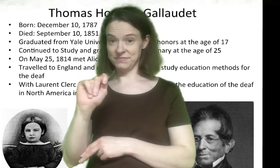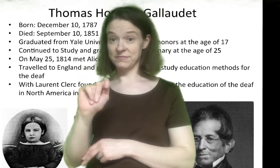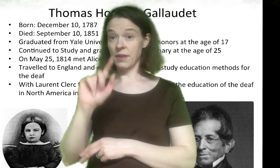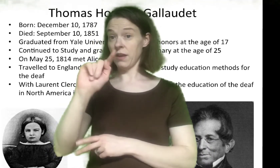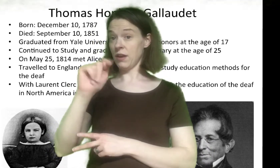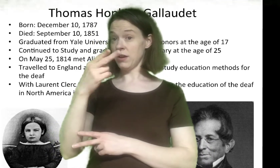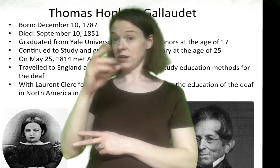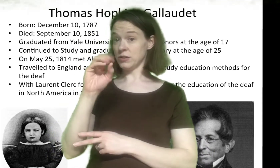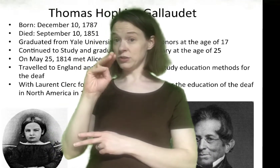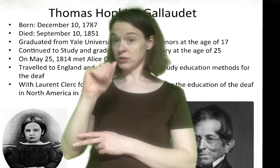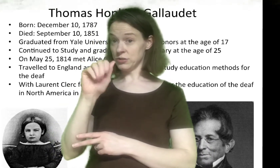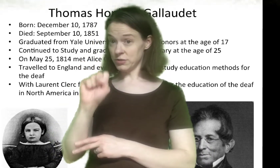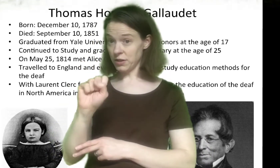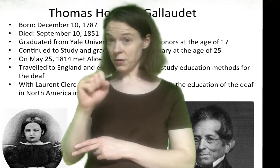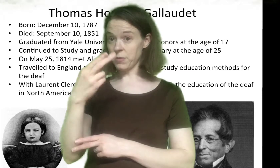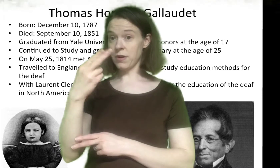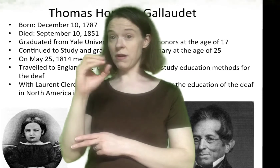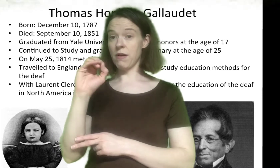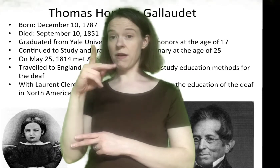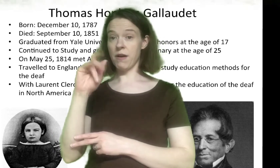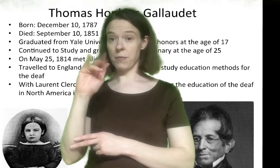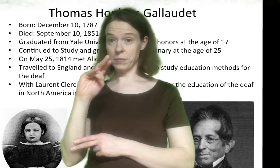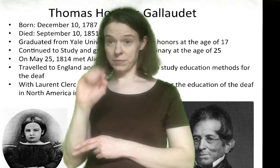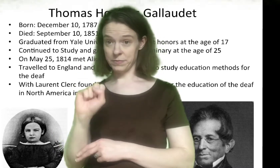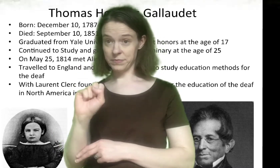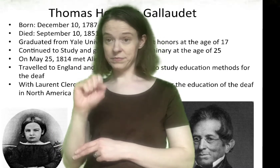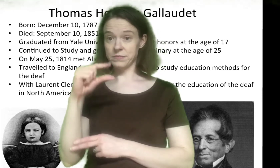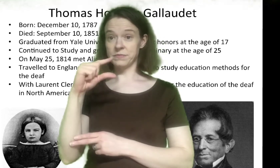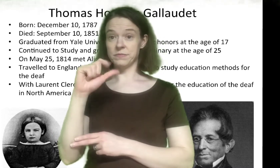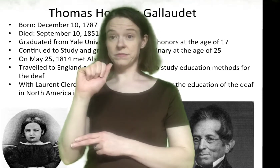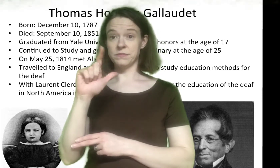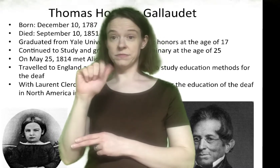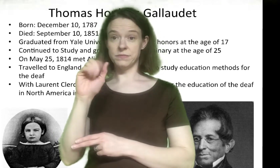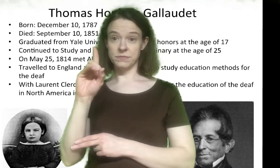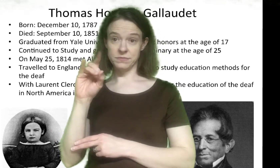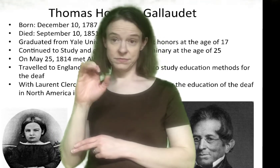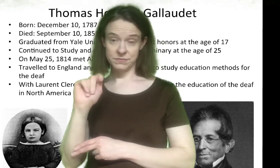Gallaudet. Thomas Hopkins Gallaudet.